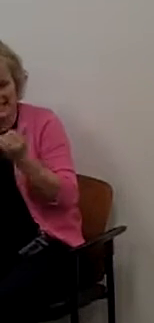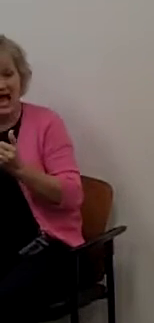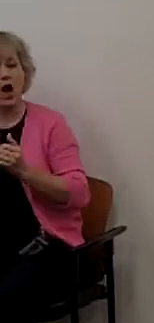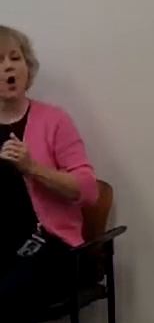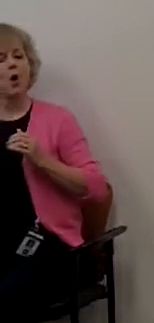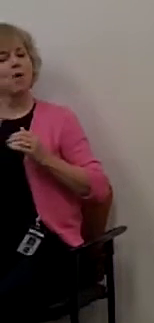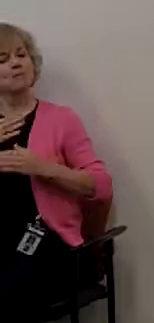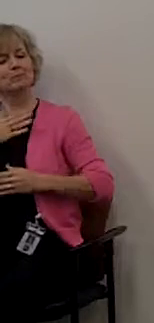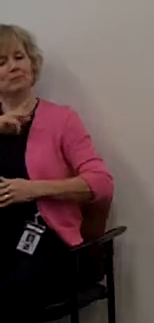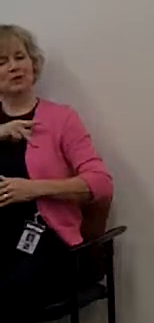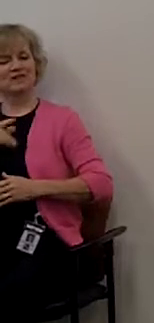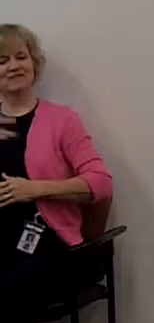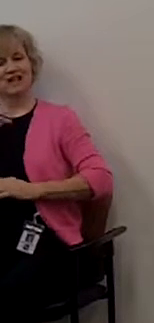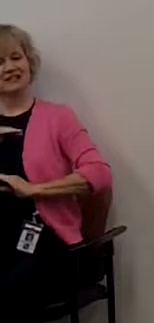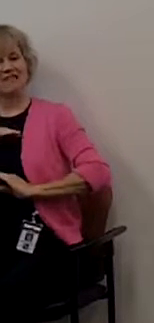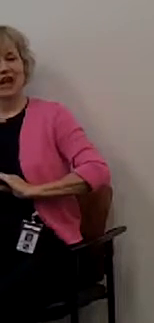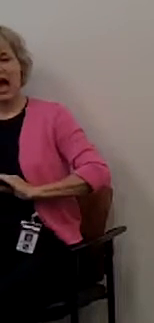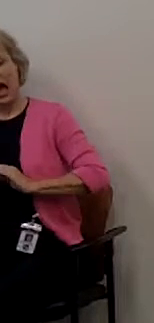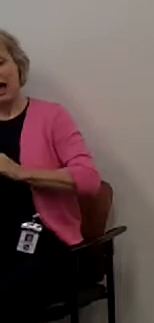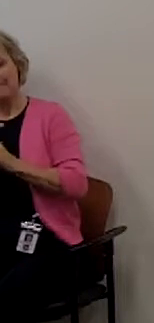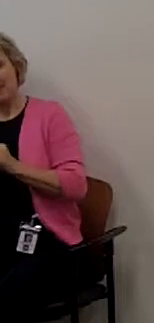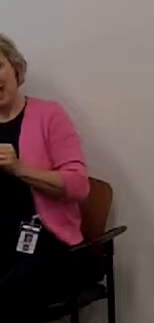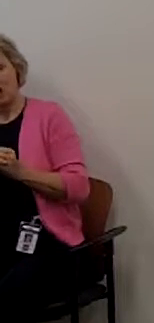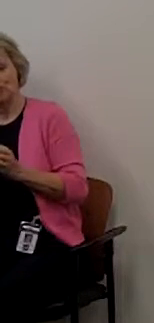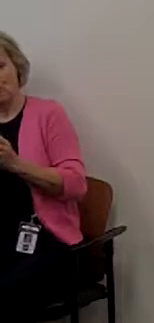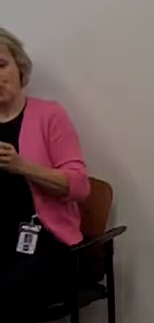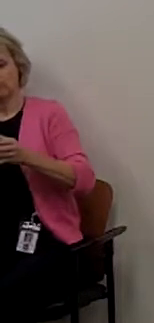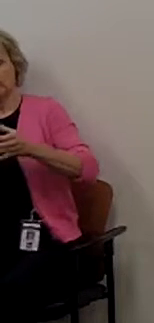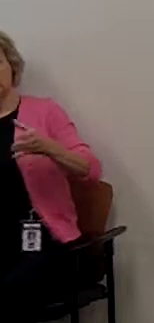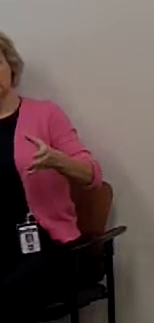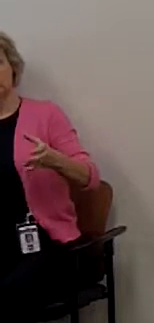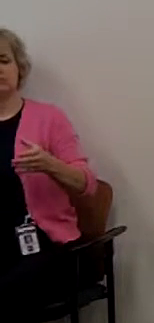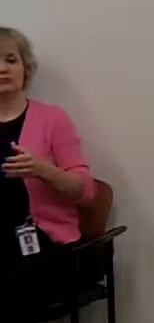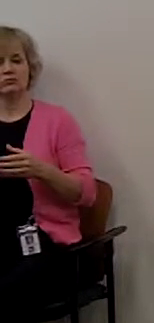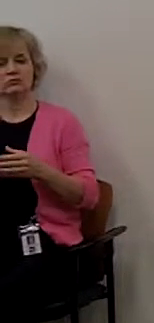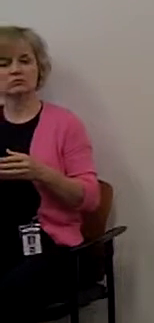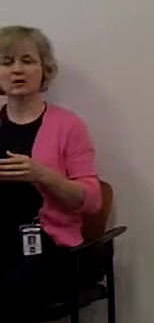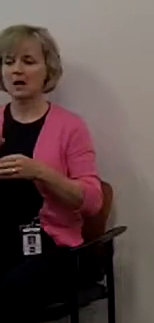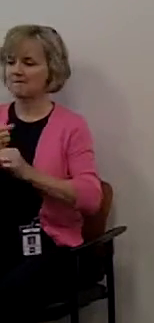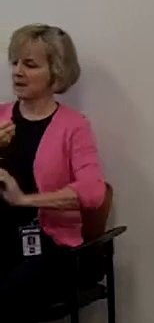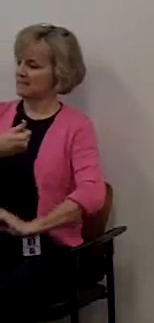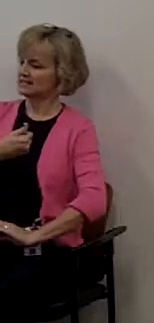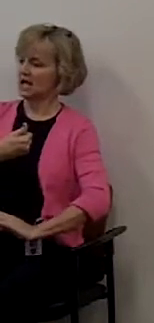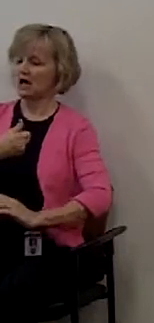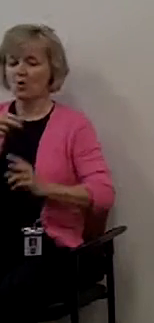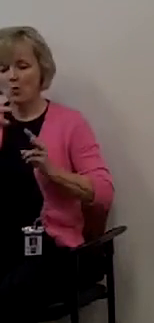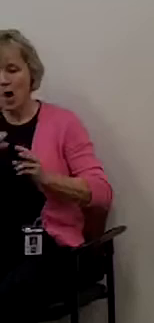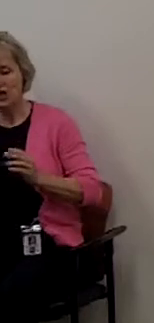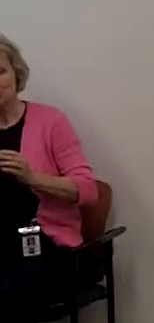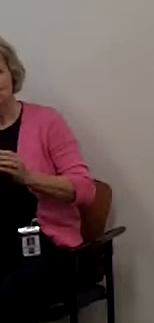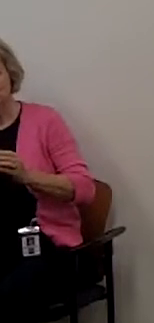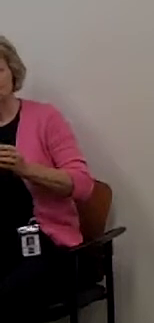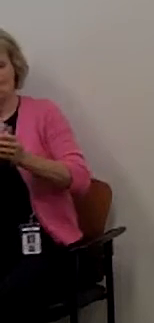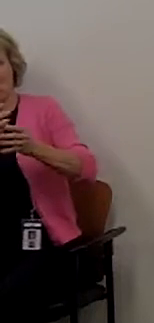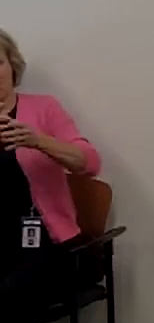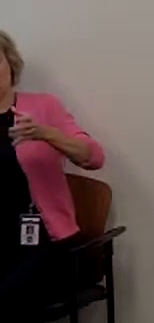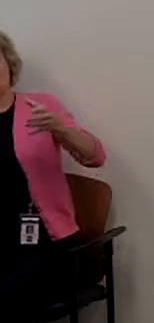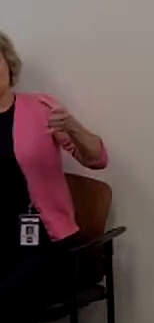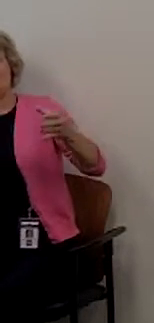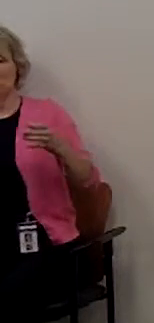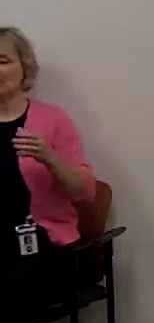gratifying no matter what you're doing. So being able to kind of just like make something of your own, watch it grow, see it